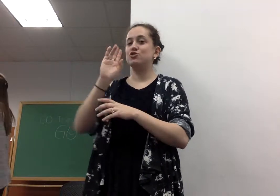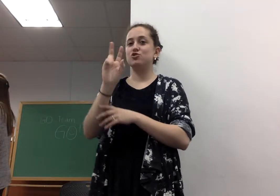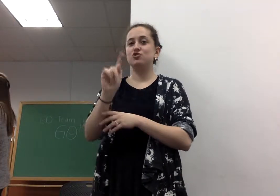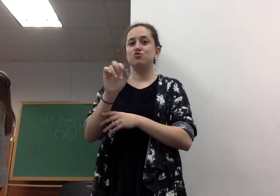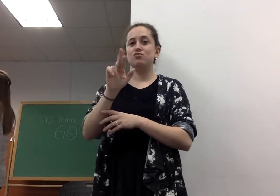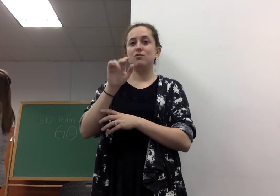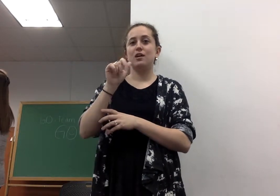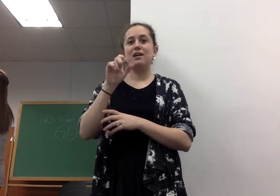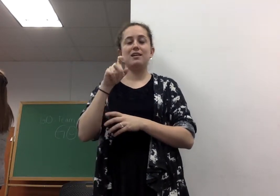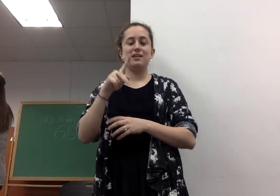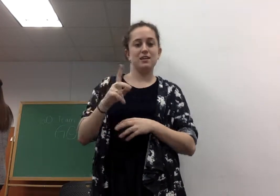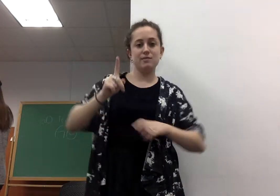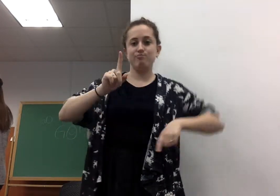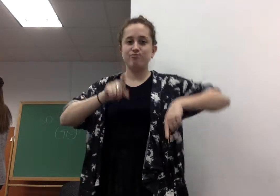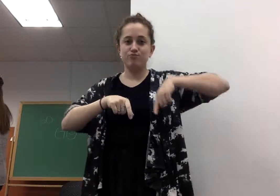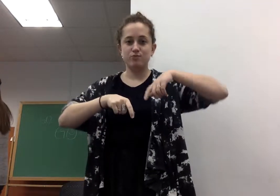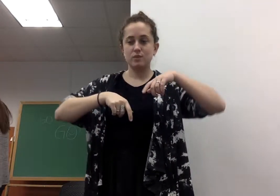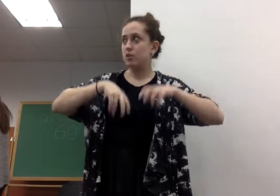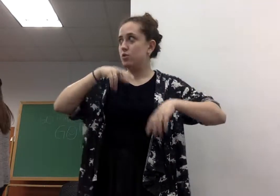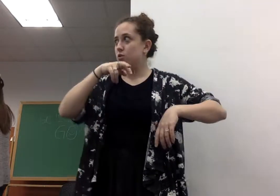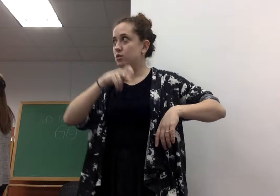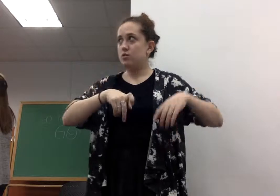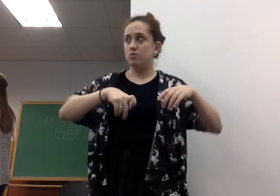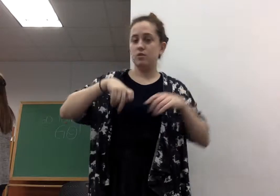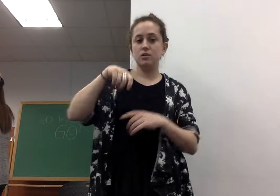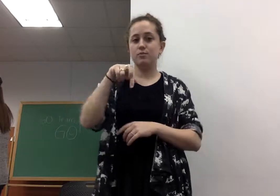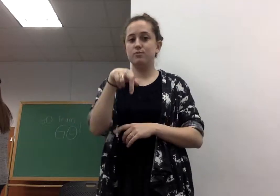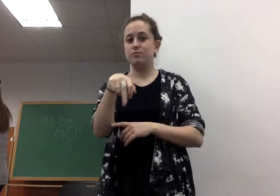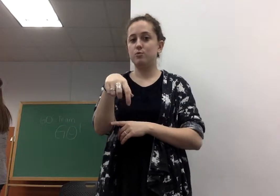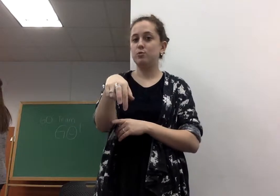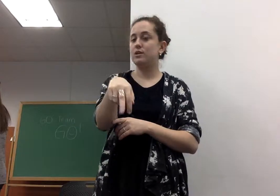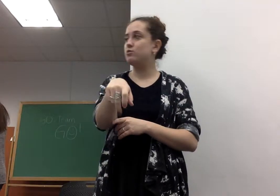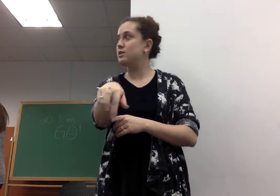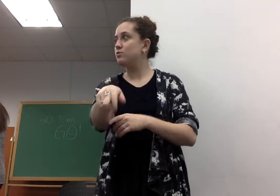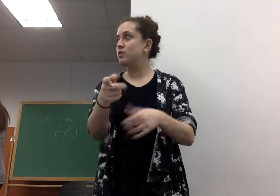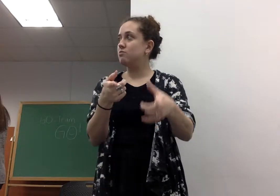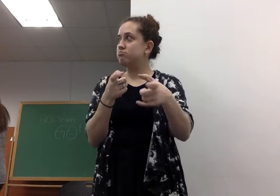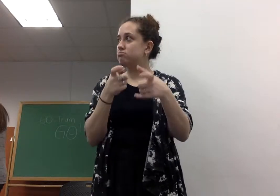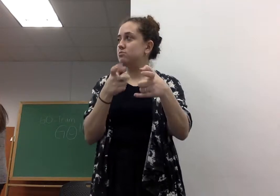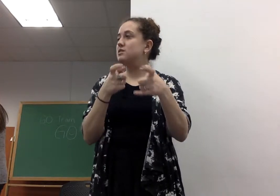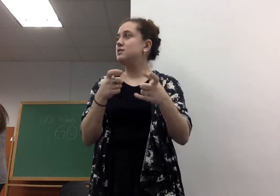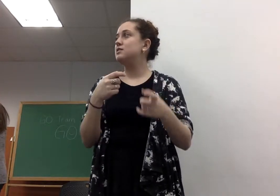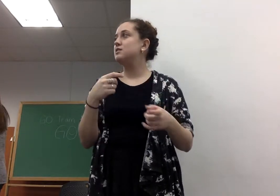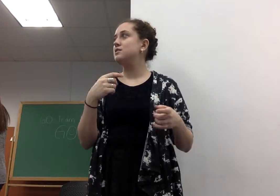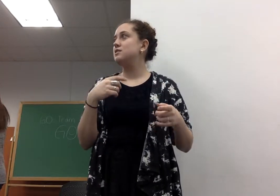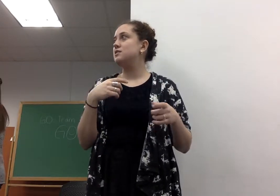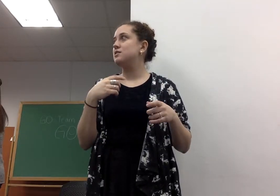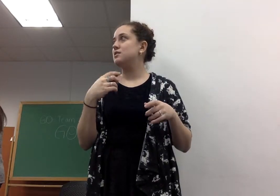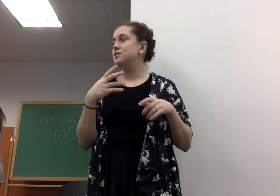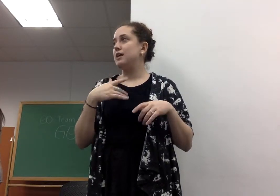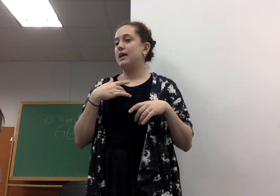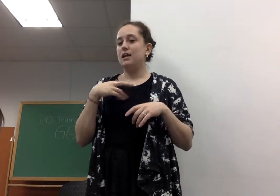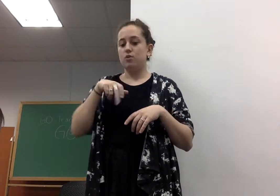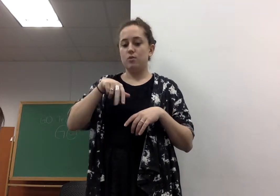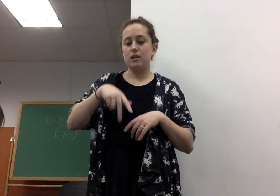runway. He gets to the board. He's kind of stepping, going 1, 2, 1, 2, 3, 1, 2, 3, 4, 1, 2, 3, 4, off the board. Big hit, boy. Boom.